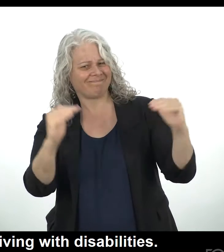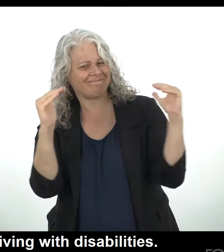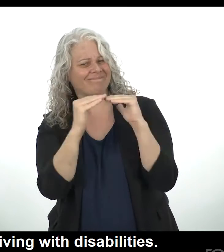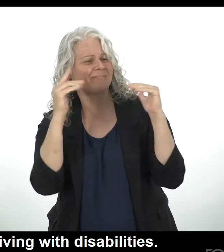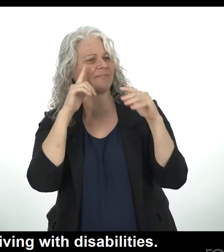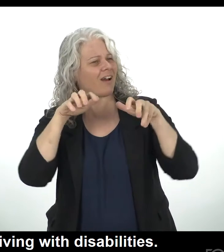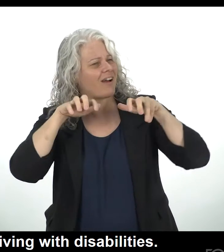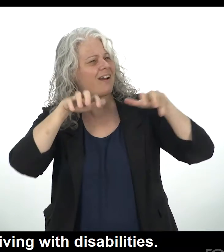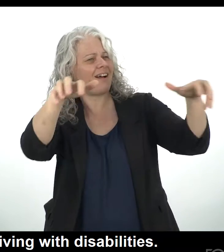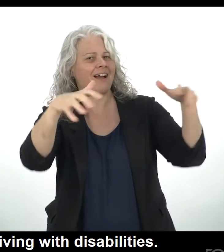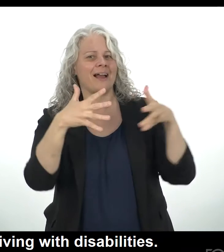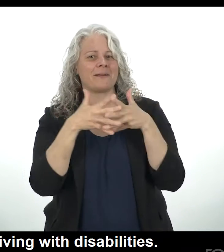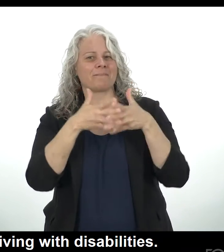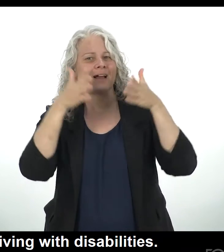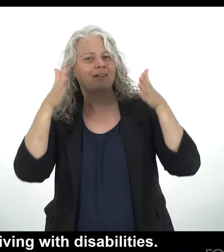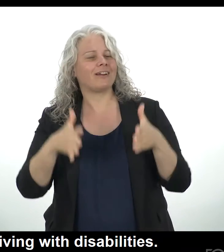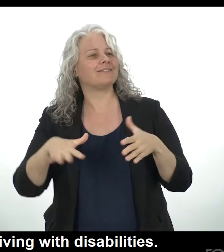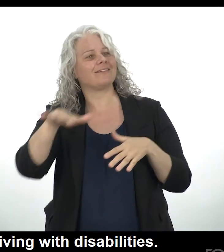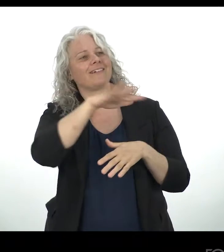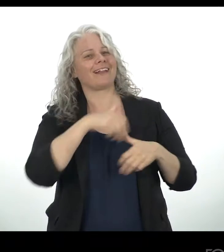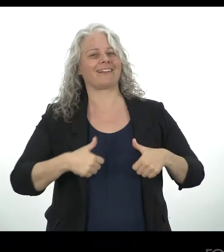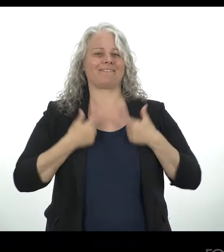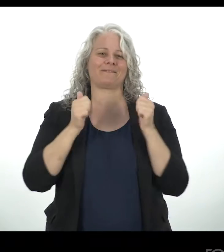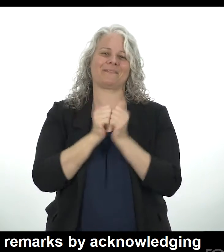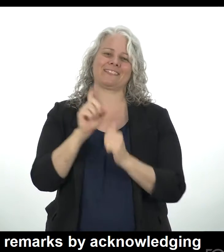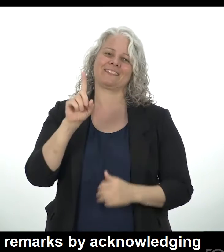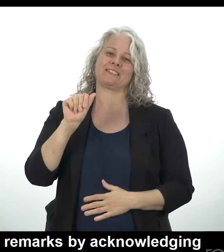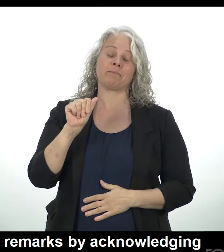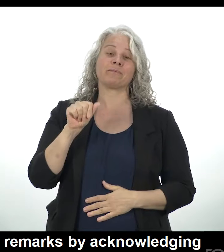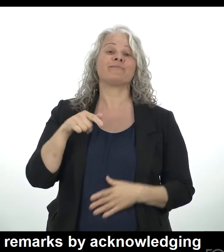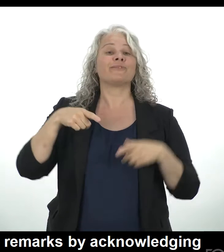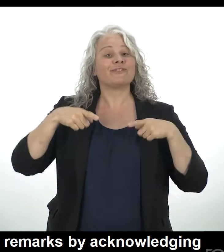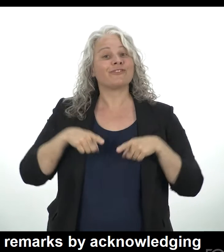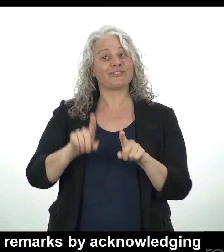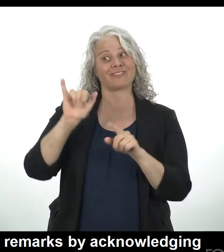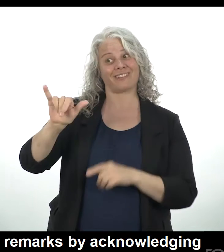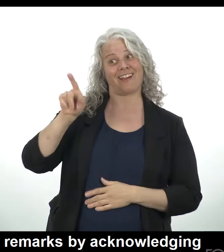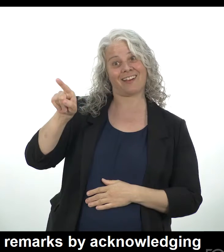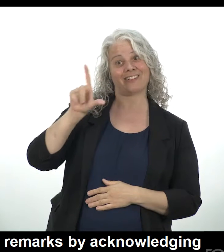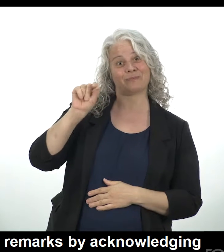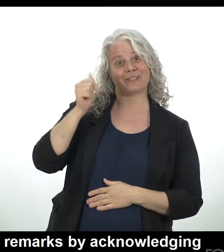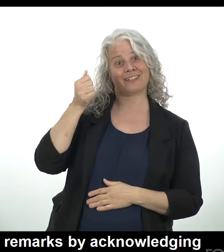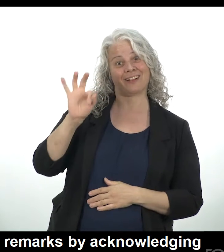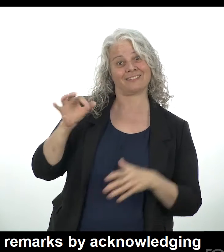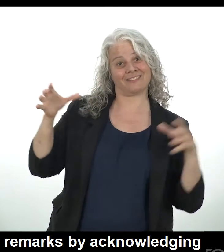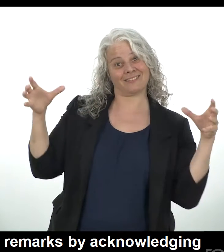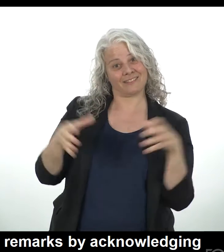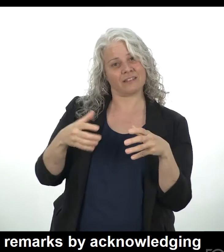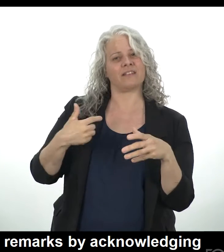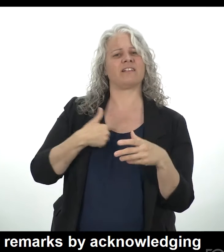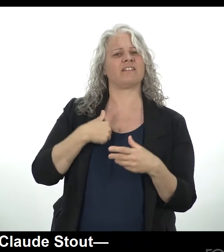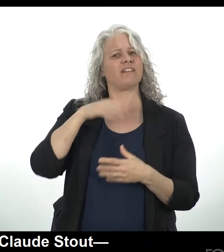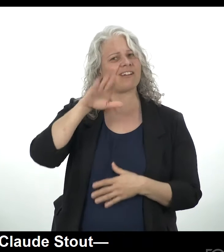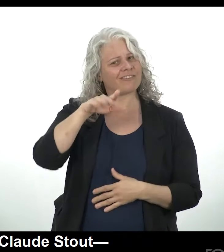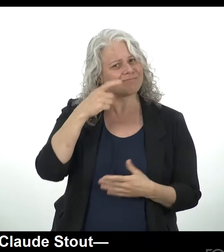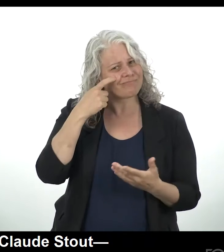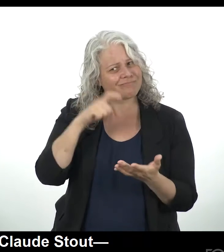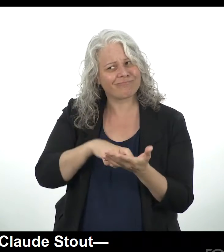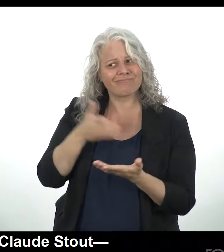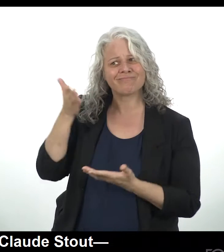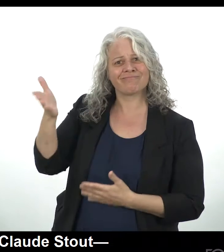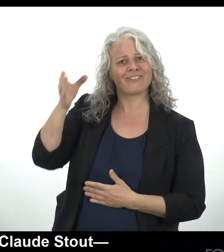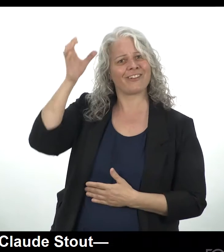for the millions of Americans living with disabilities. During that 2019 event, I opened my remarks by acknowledging the